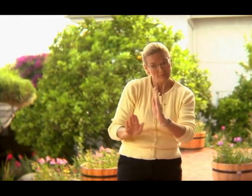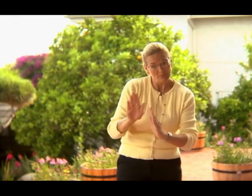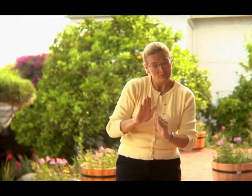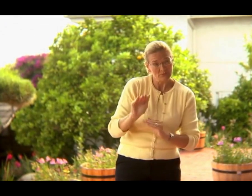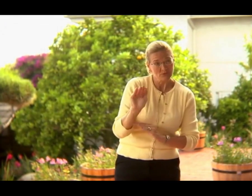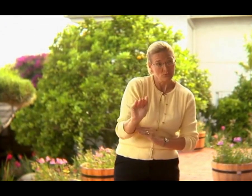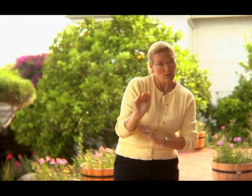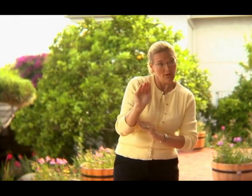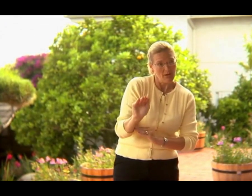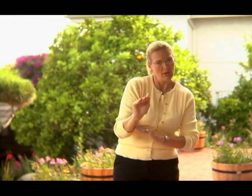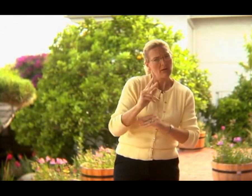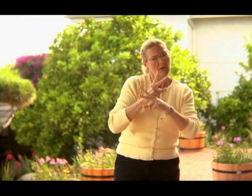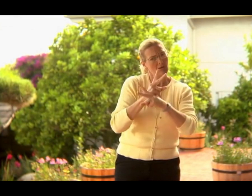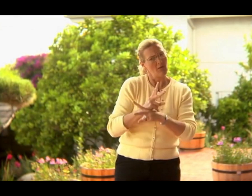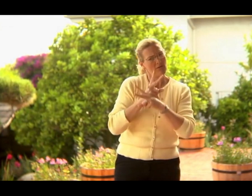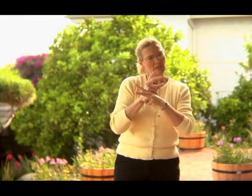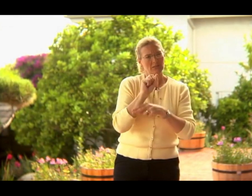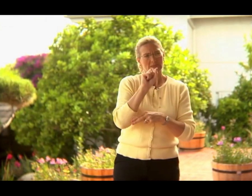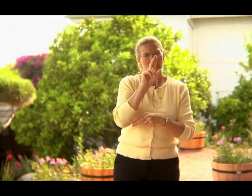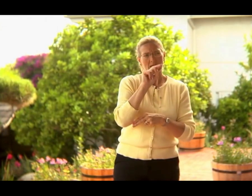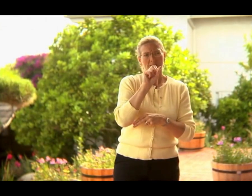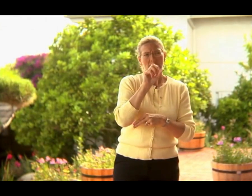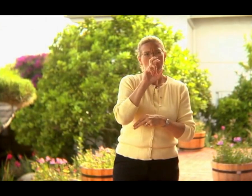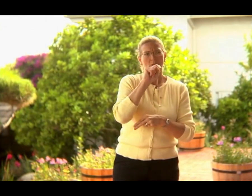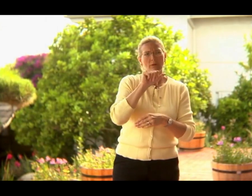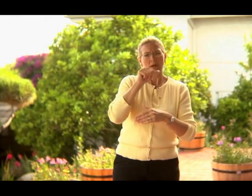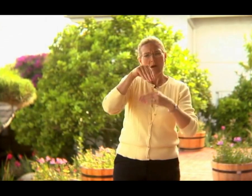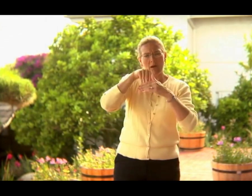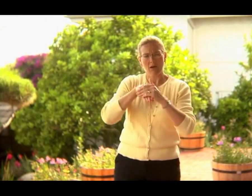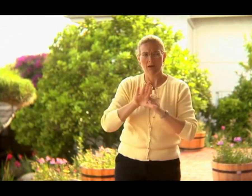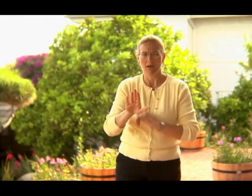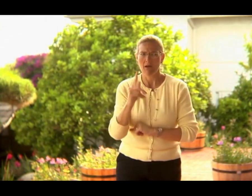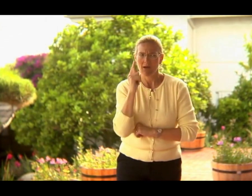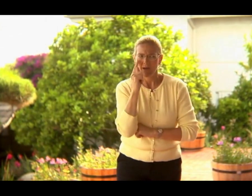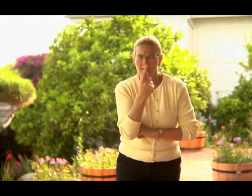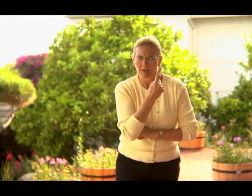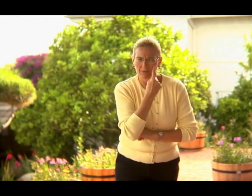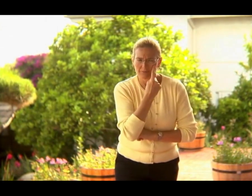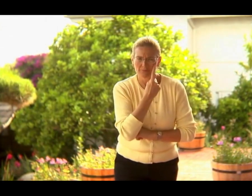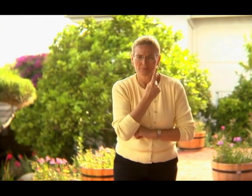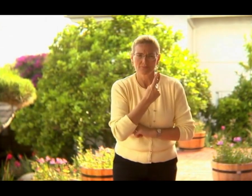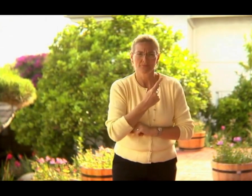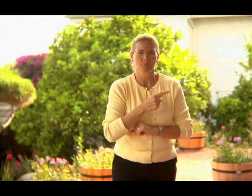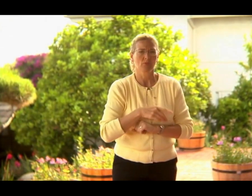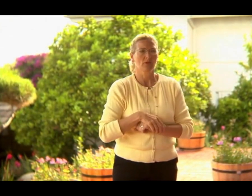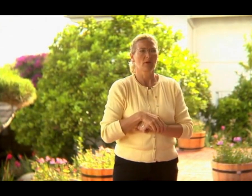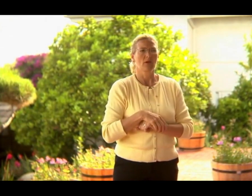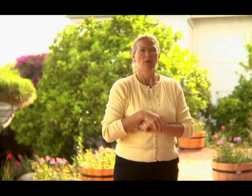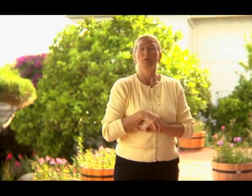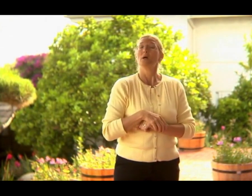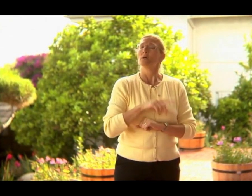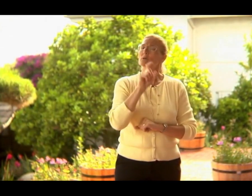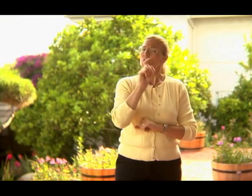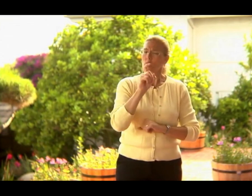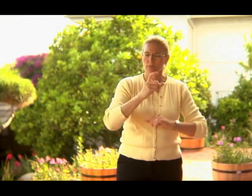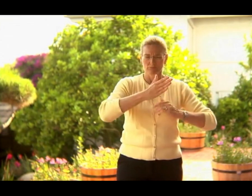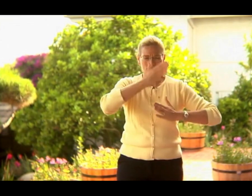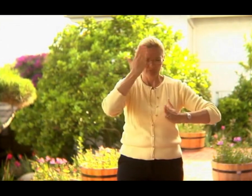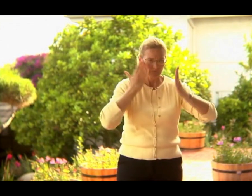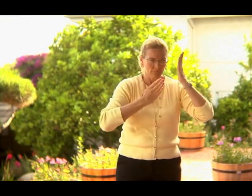If you're applying sunscreen to a child, always be careful not to get sunscreen in the child's eyes. You should apply